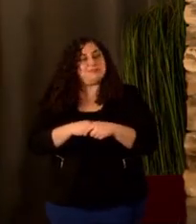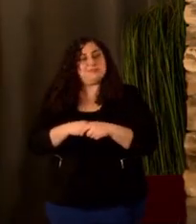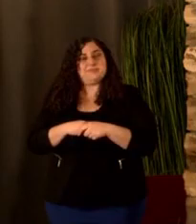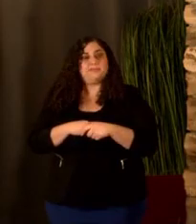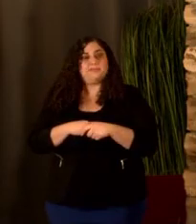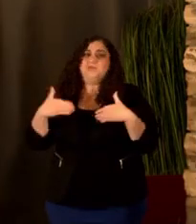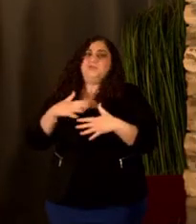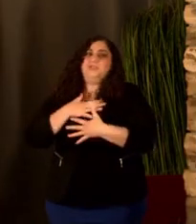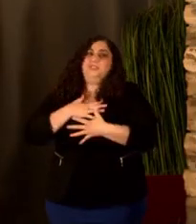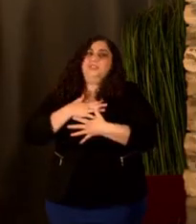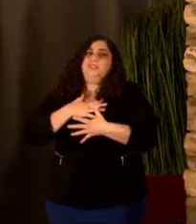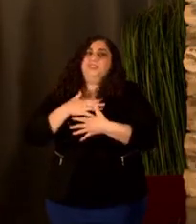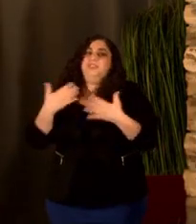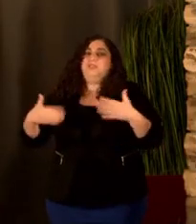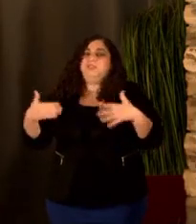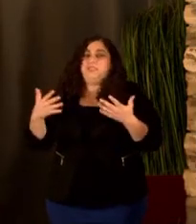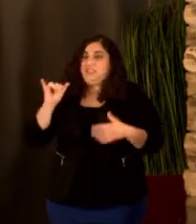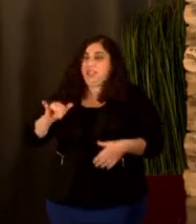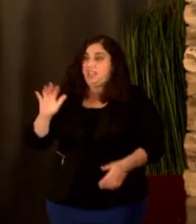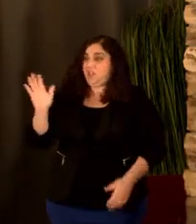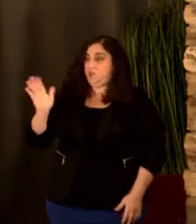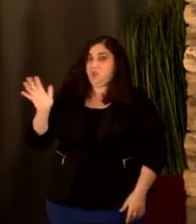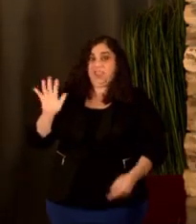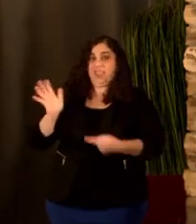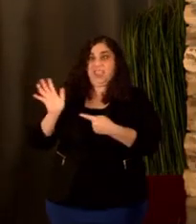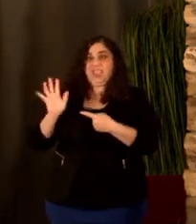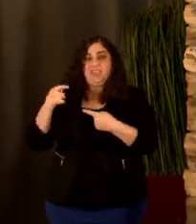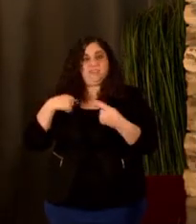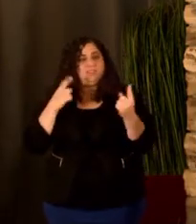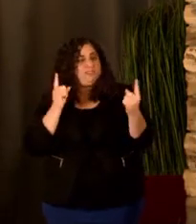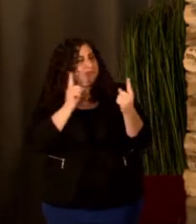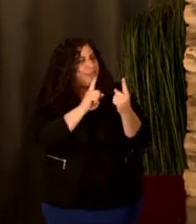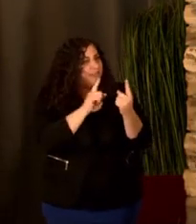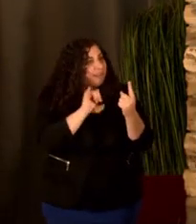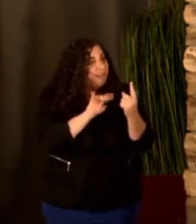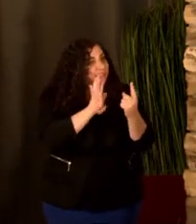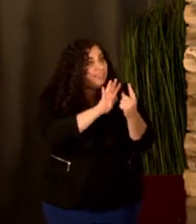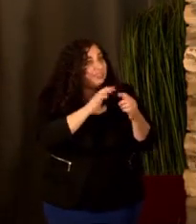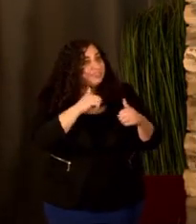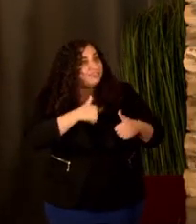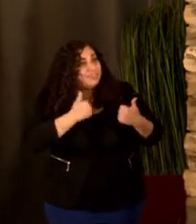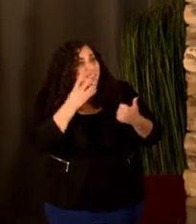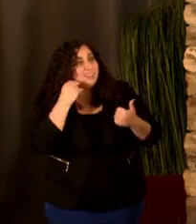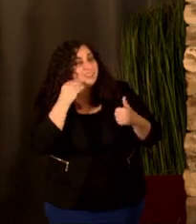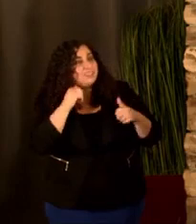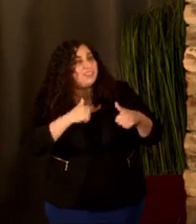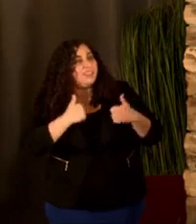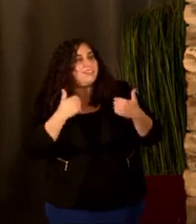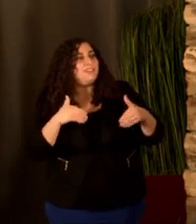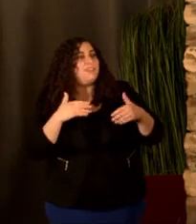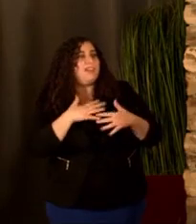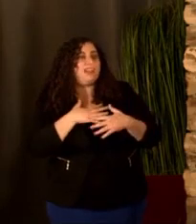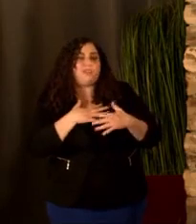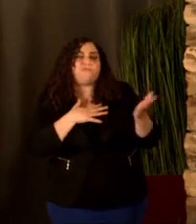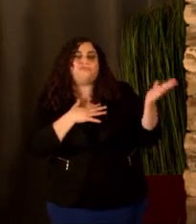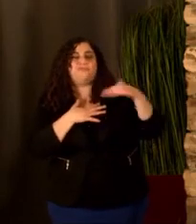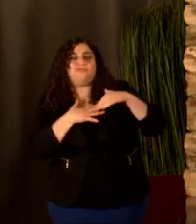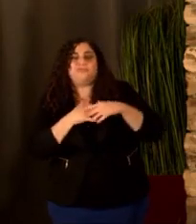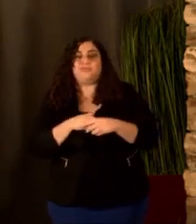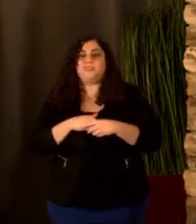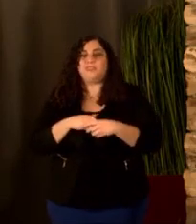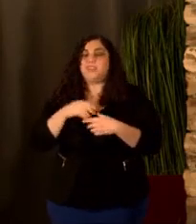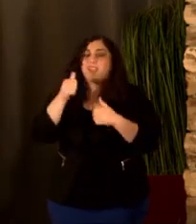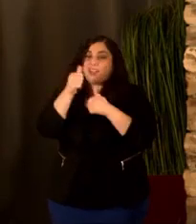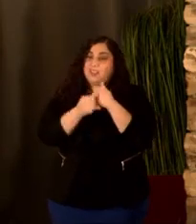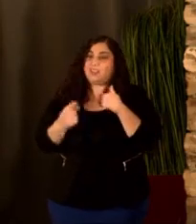Well, a life-saving story that is behind every single one of